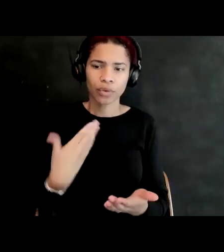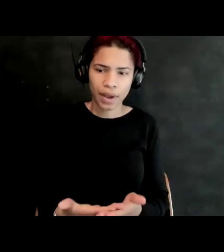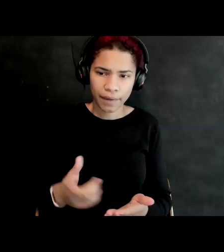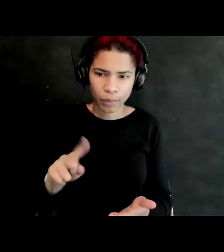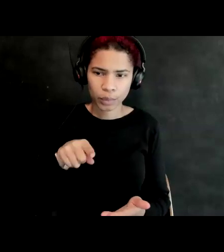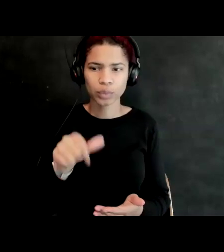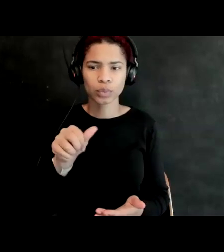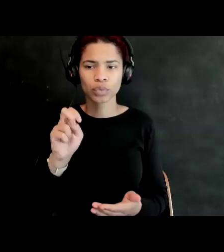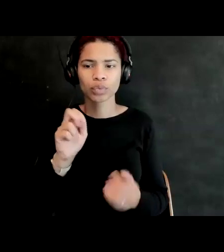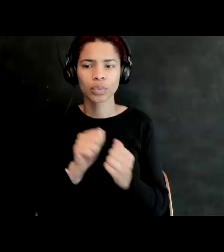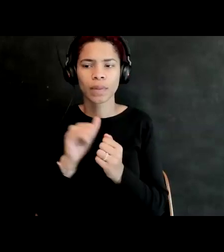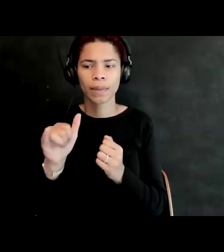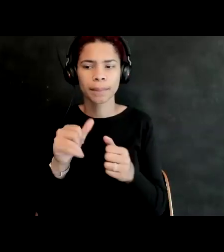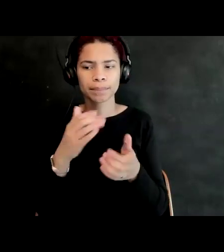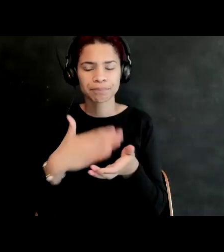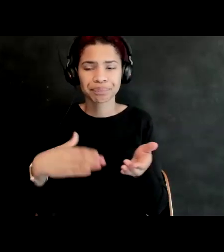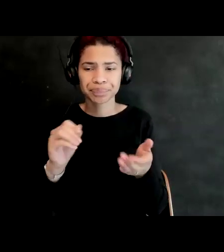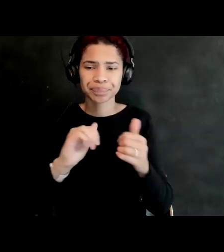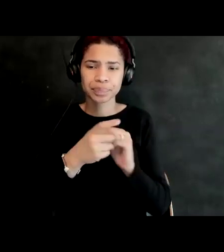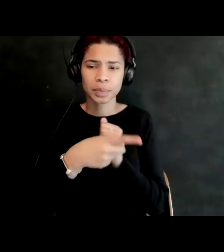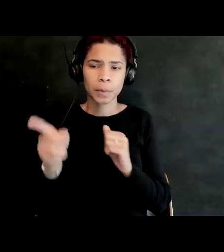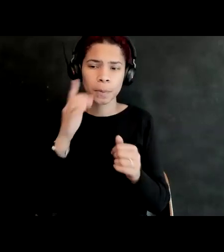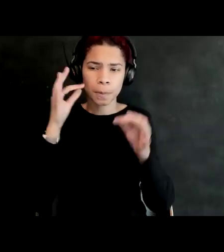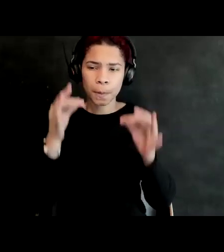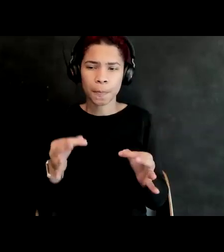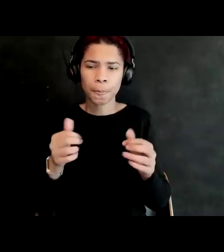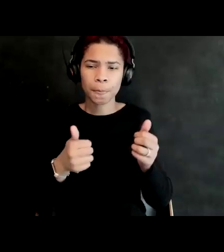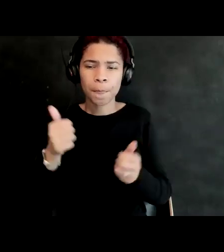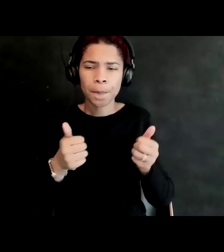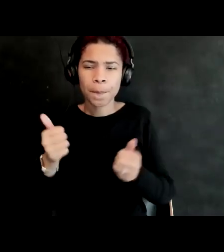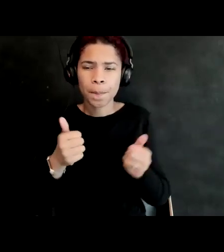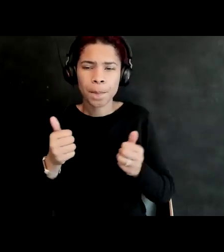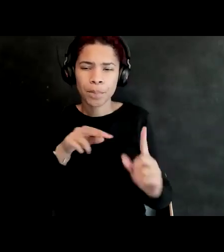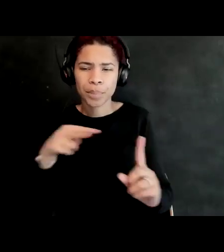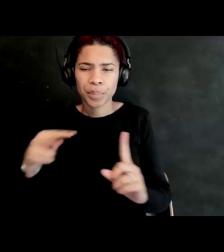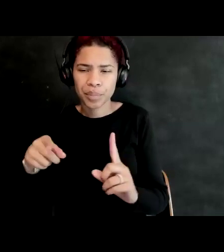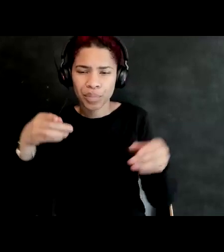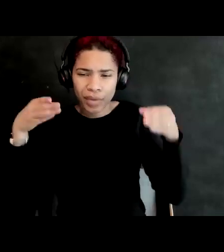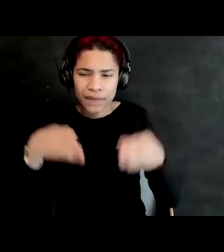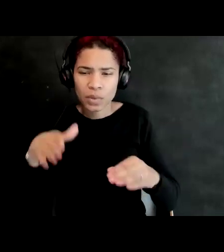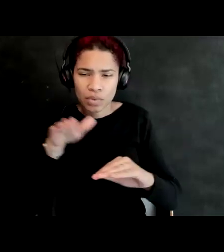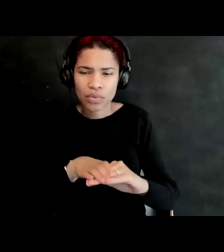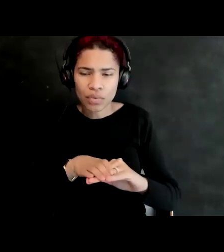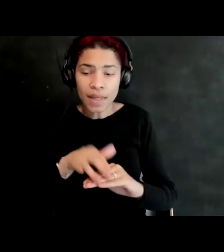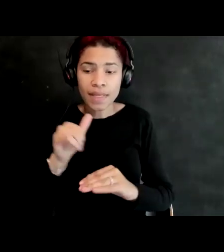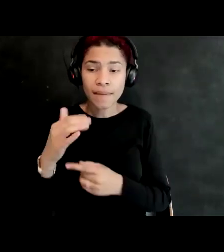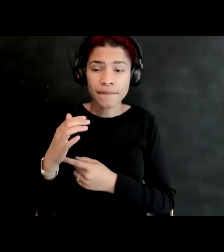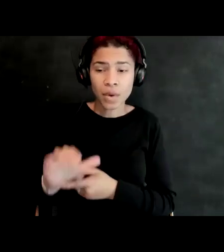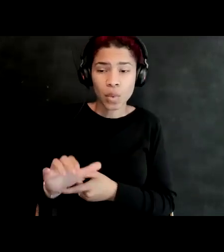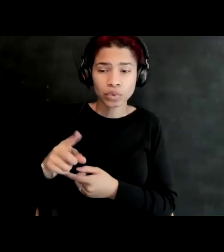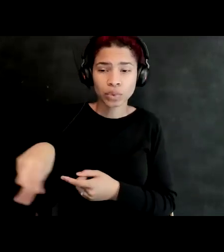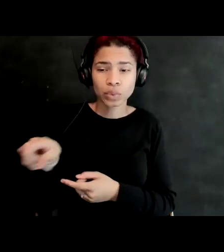with the piece, and how you made decisions about whose perspective that you focused on. It forces